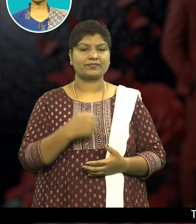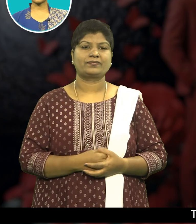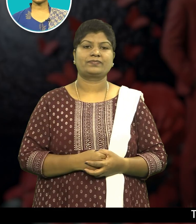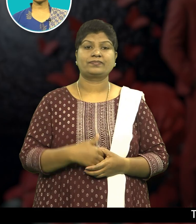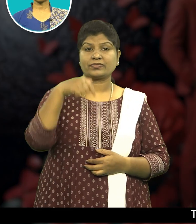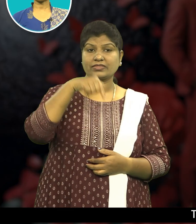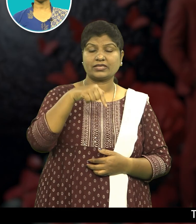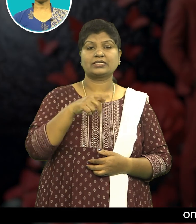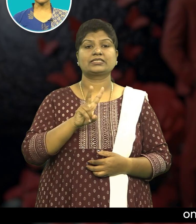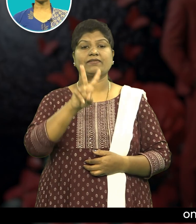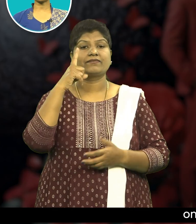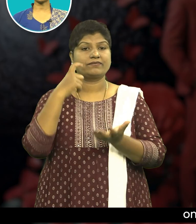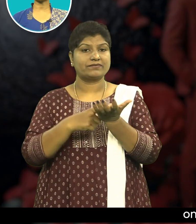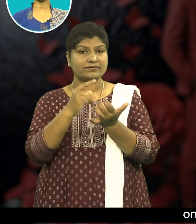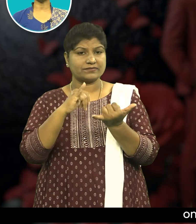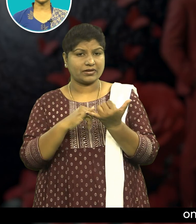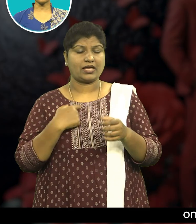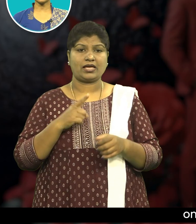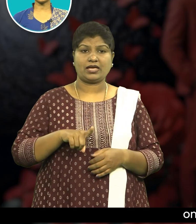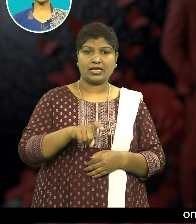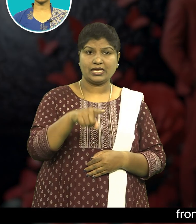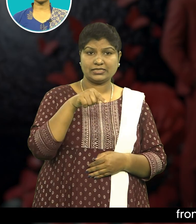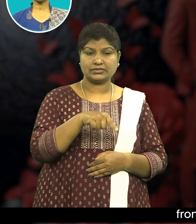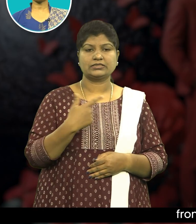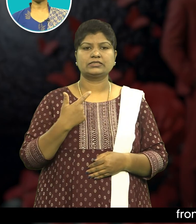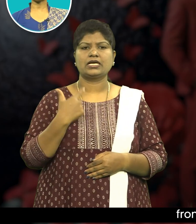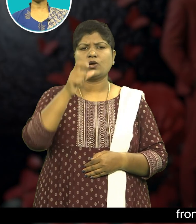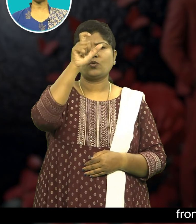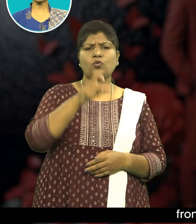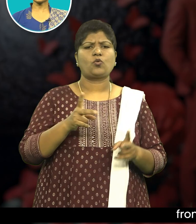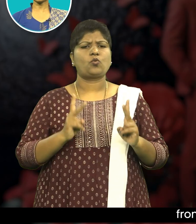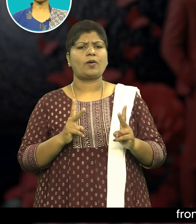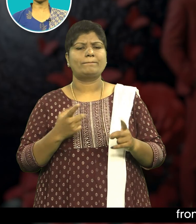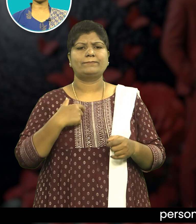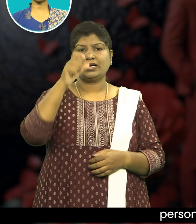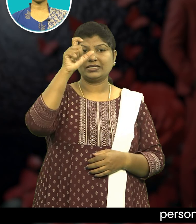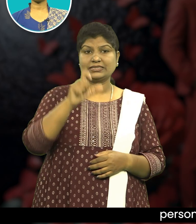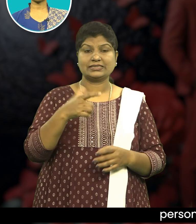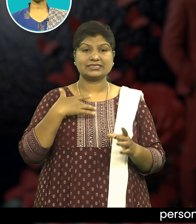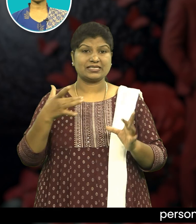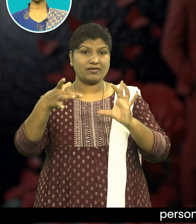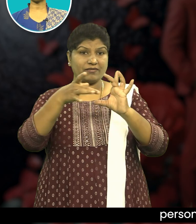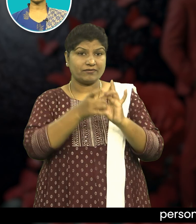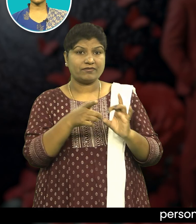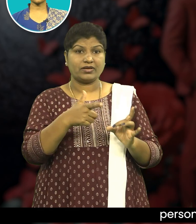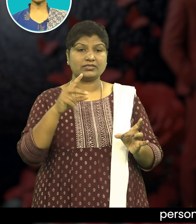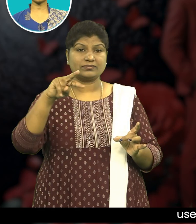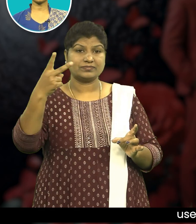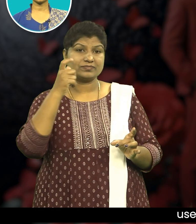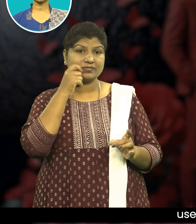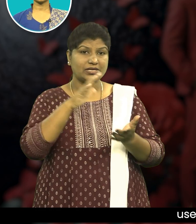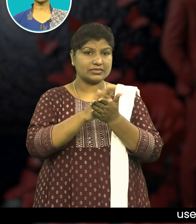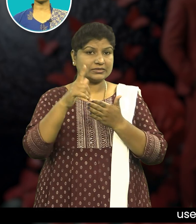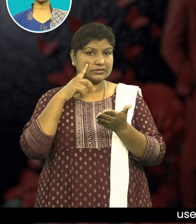This virus can pass on to a normal person from an infected person by sharing the